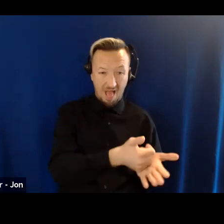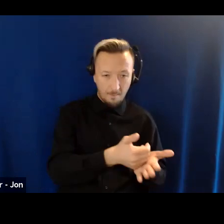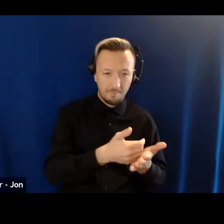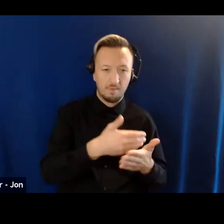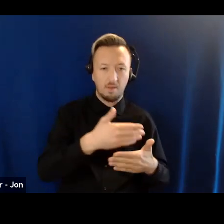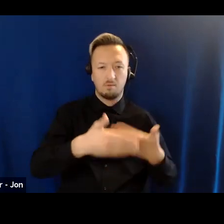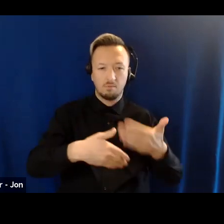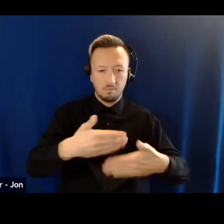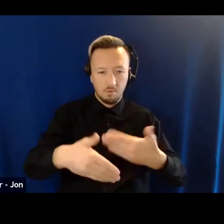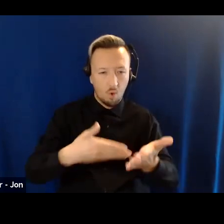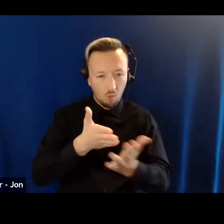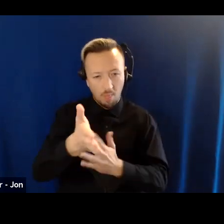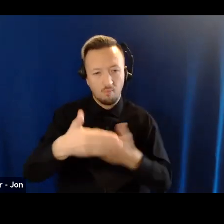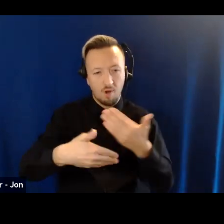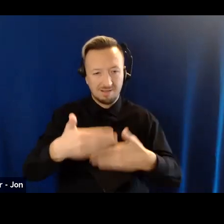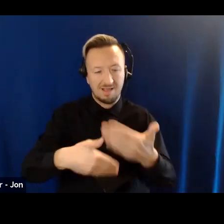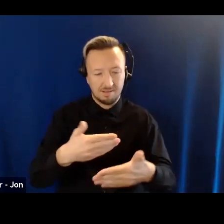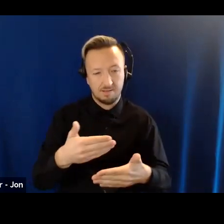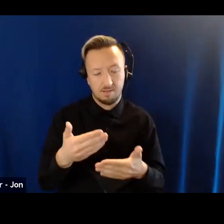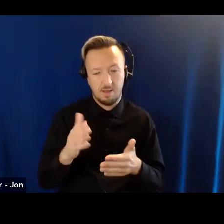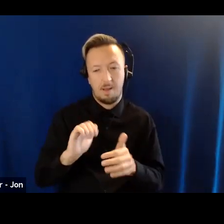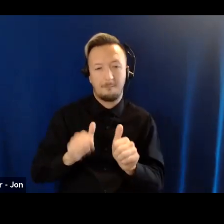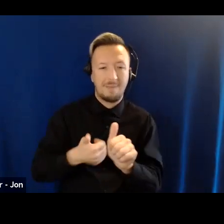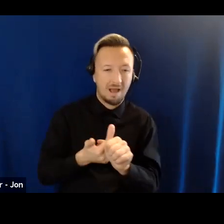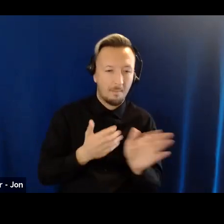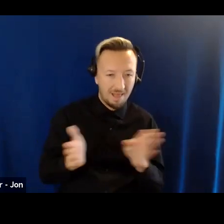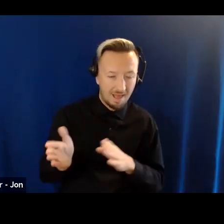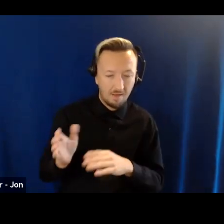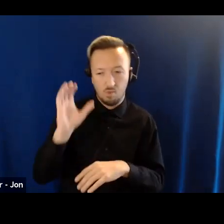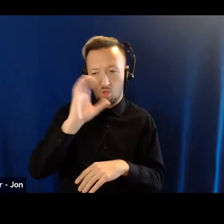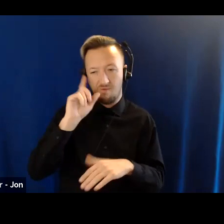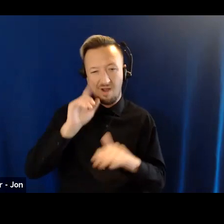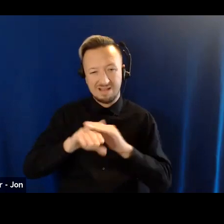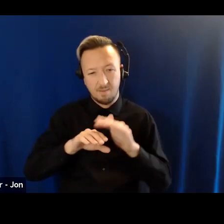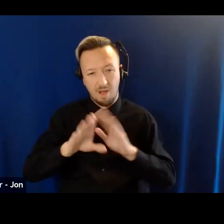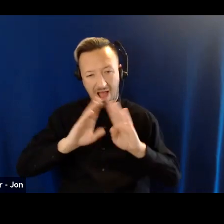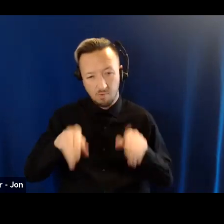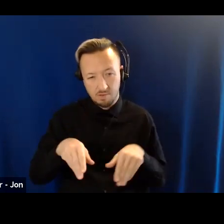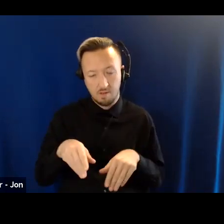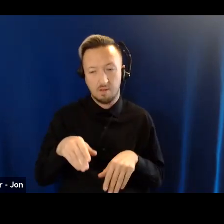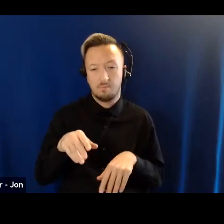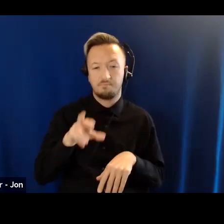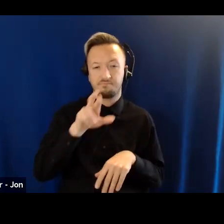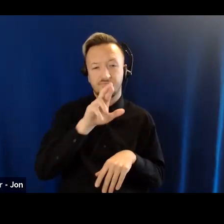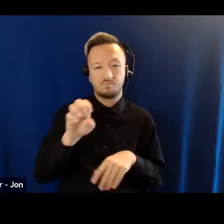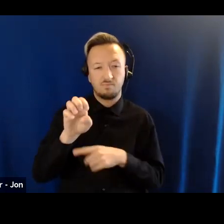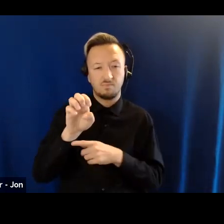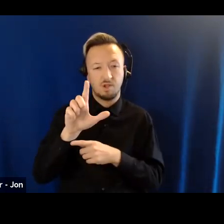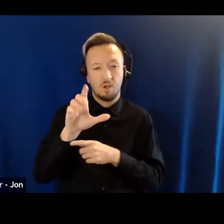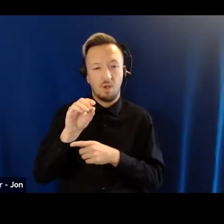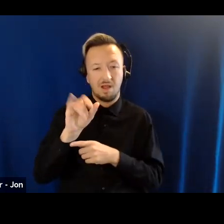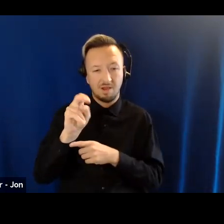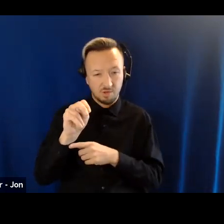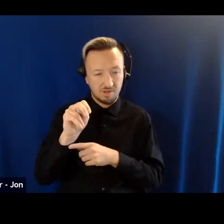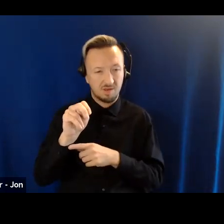process of, getting a backup plan, looking for accessible housing, the relocation in a